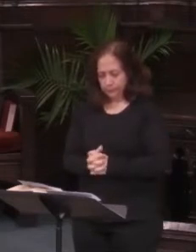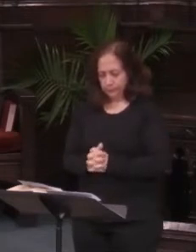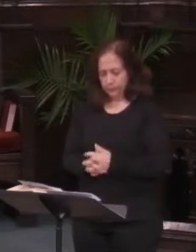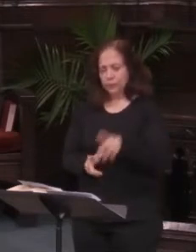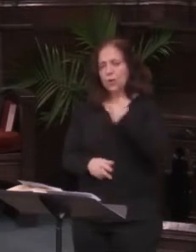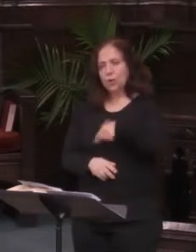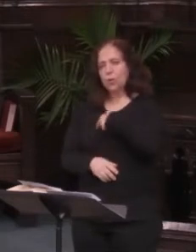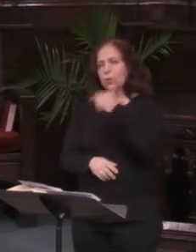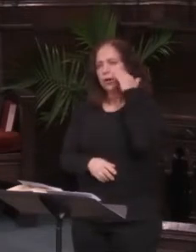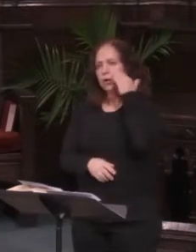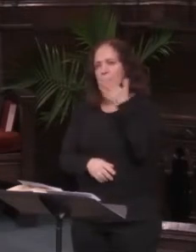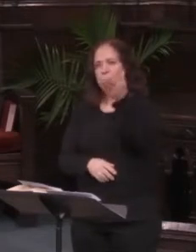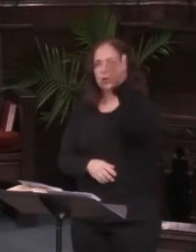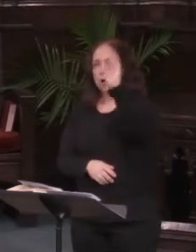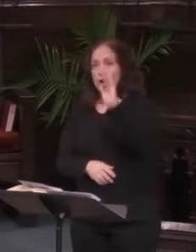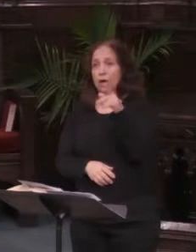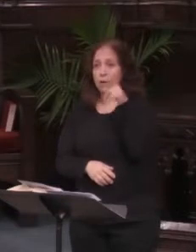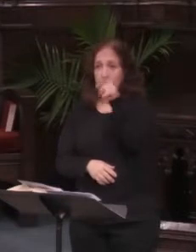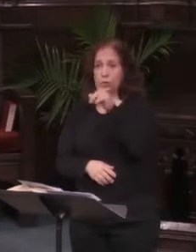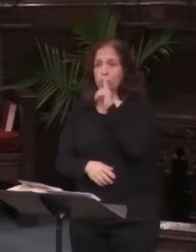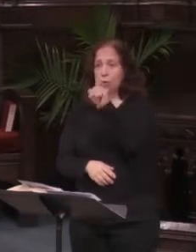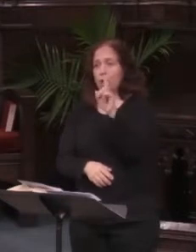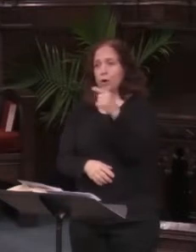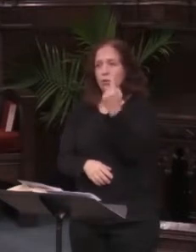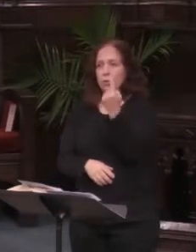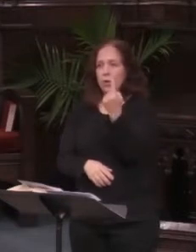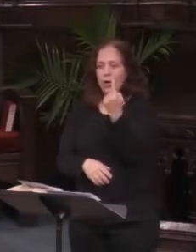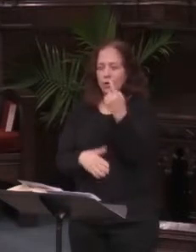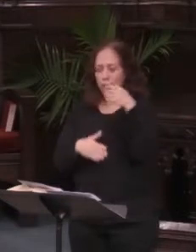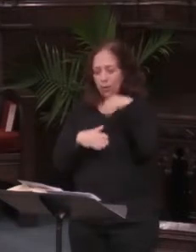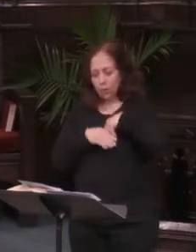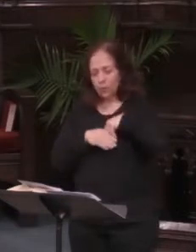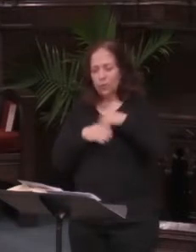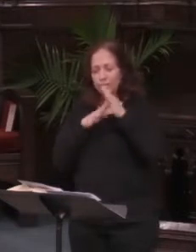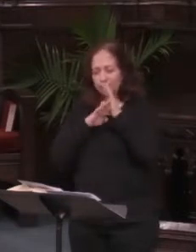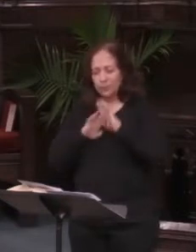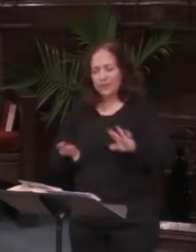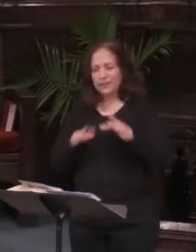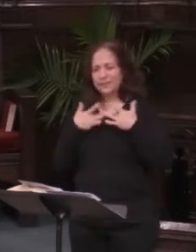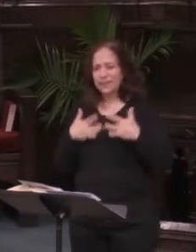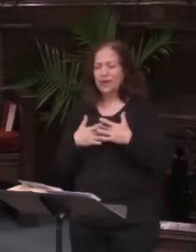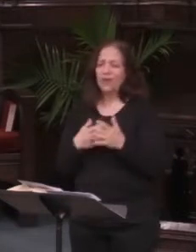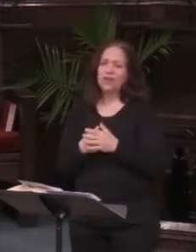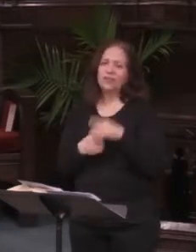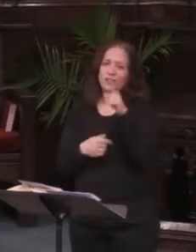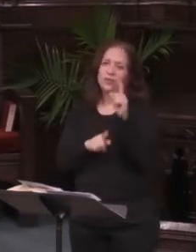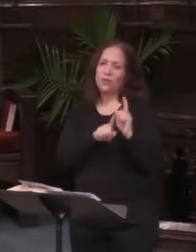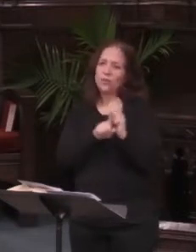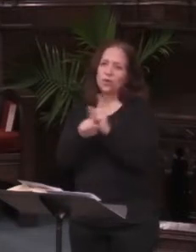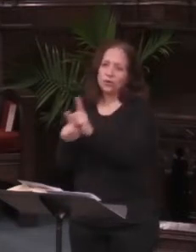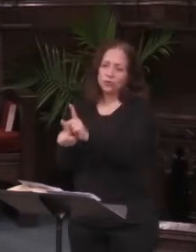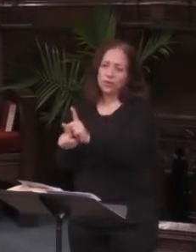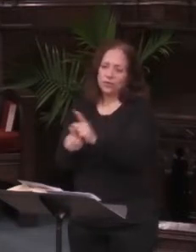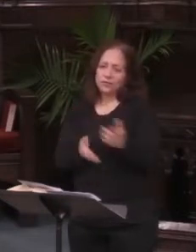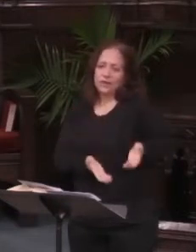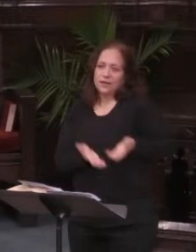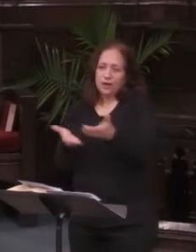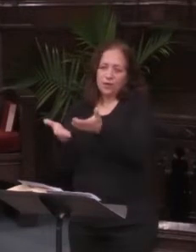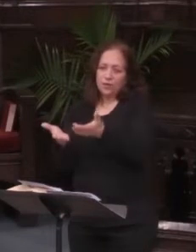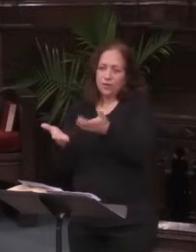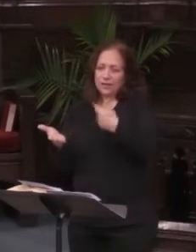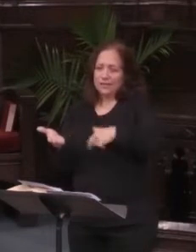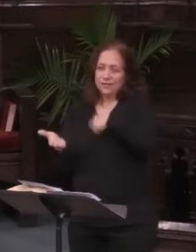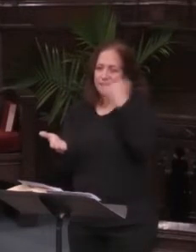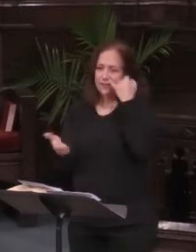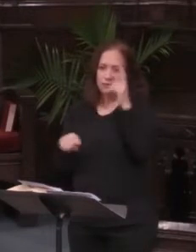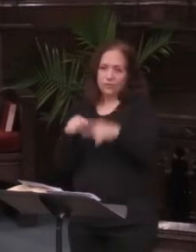We know, O God, that you are the one who plants peace in our hearts. You are the one who walks with us and carries us when we can't move